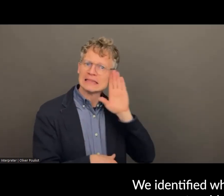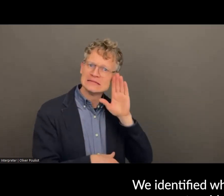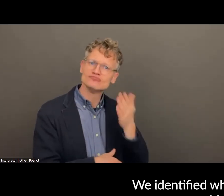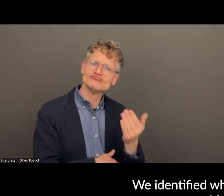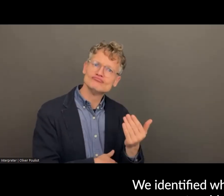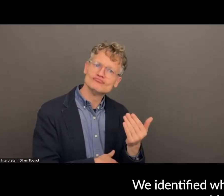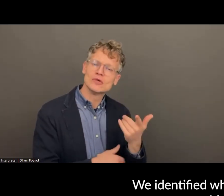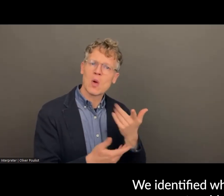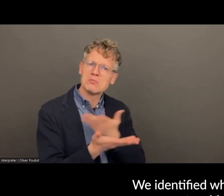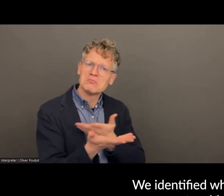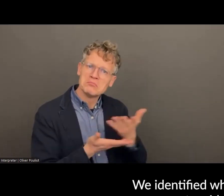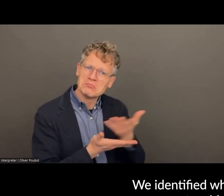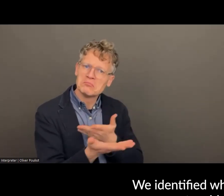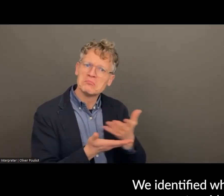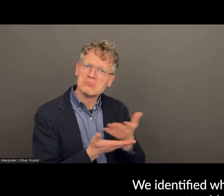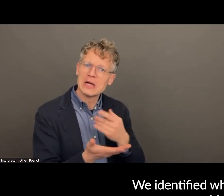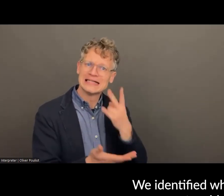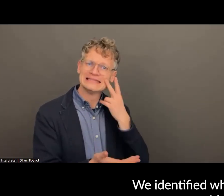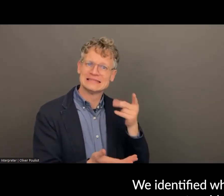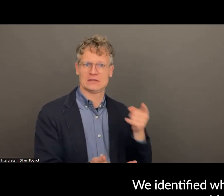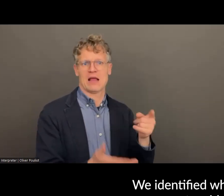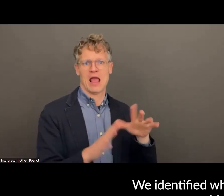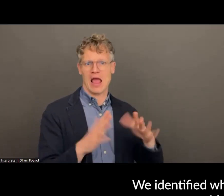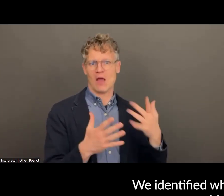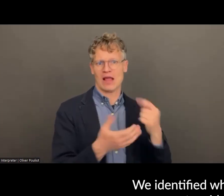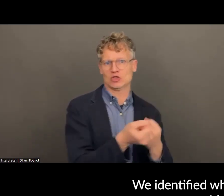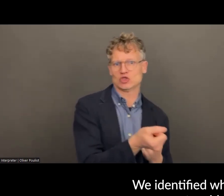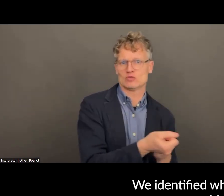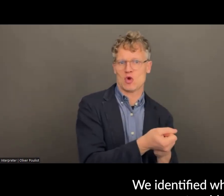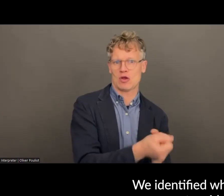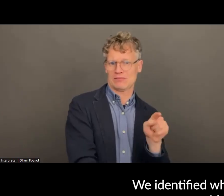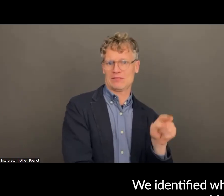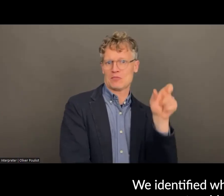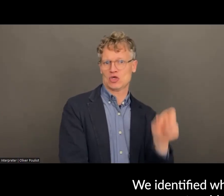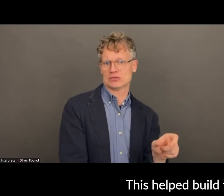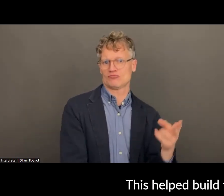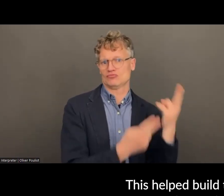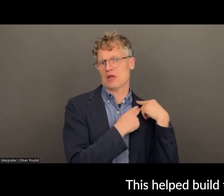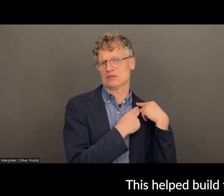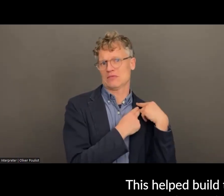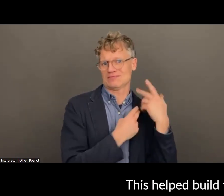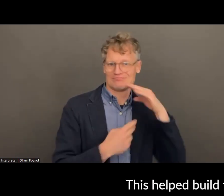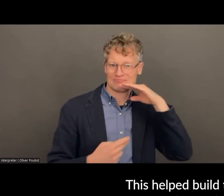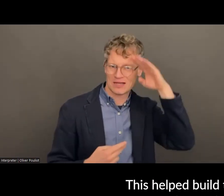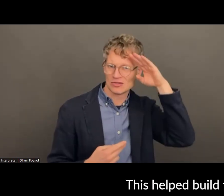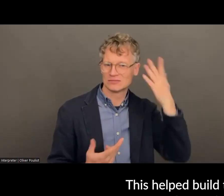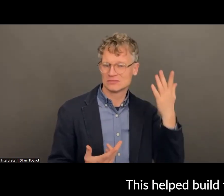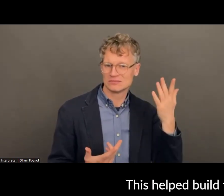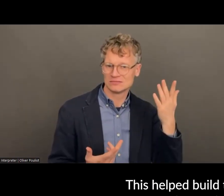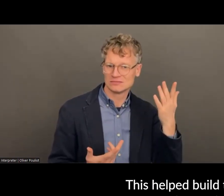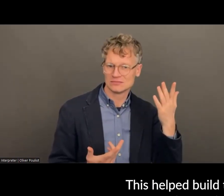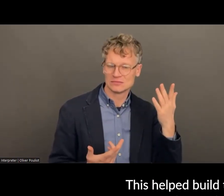we identified where caregiver needs support, guidance, or resources. This help build